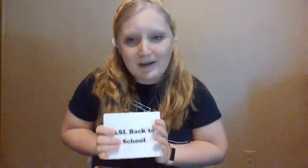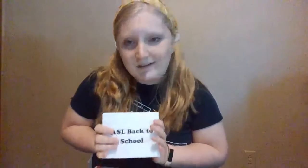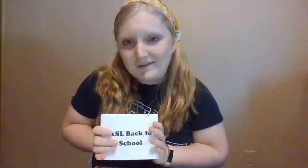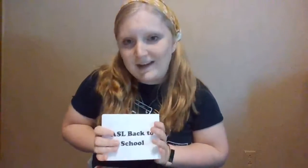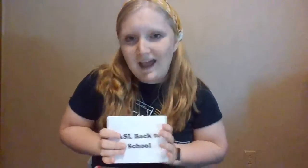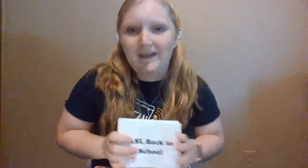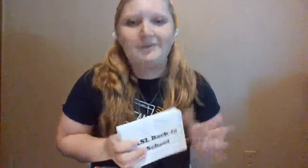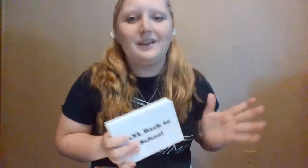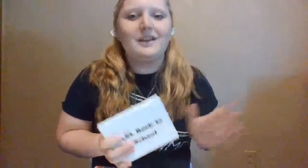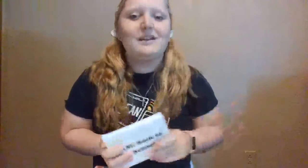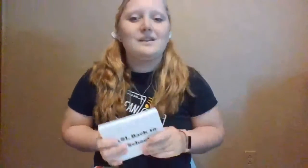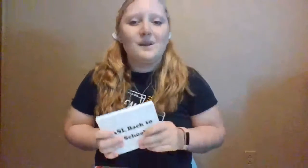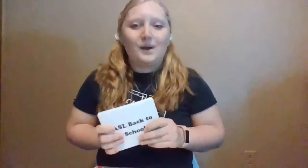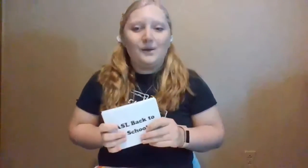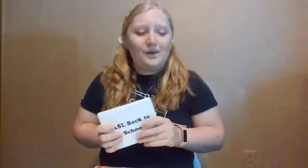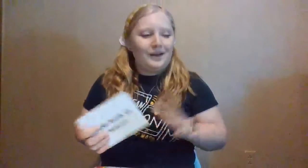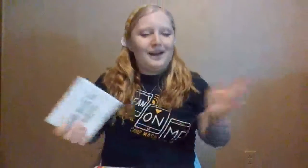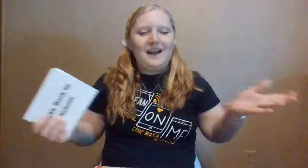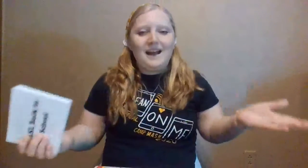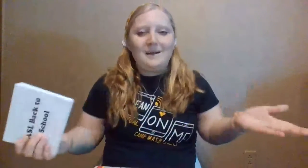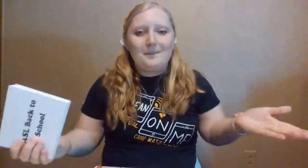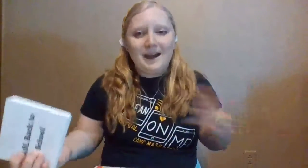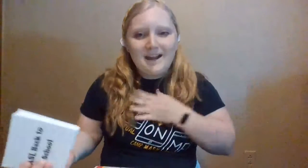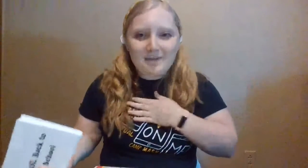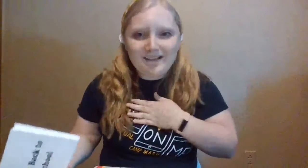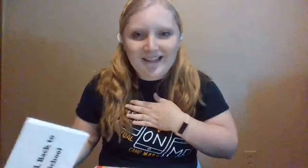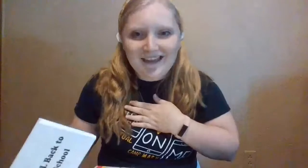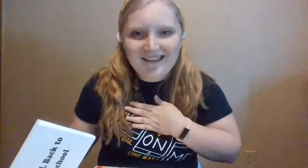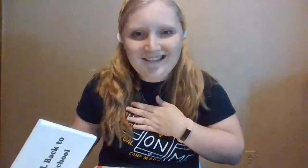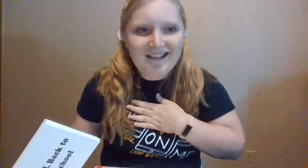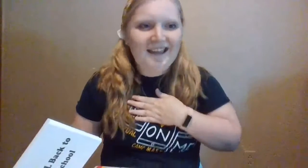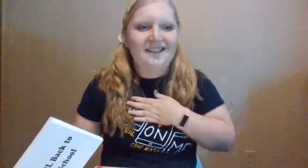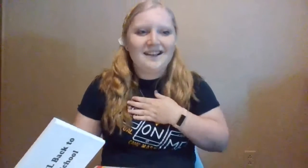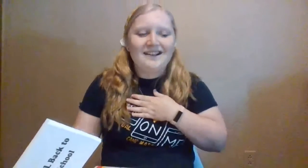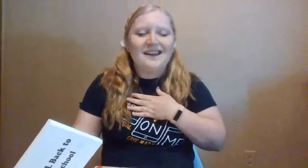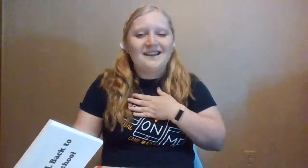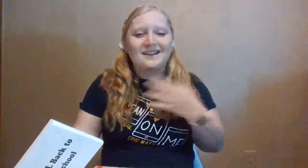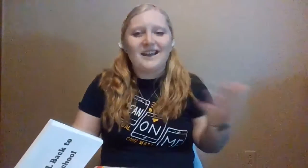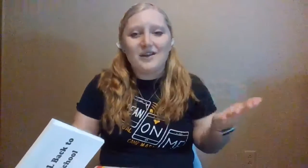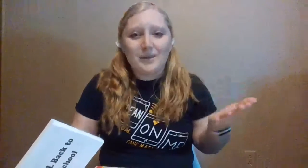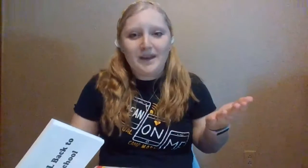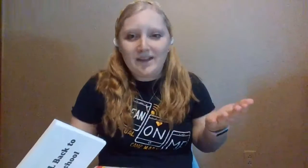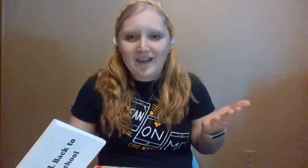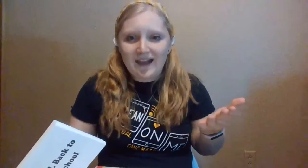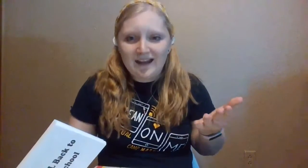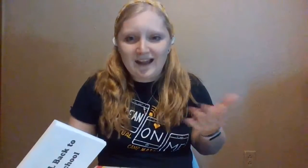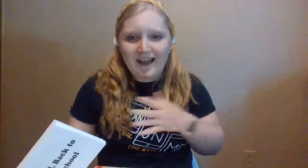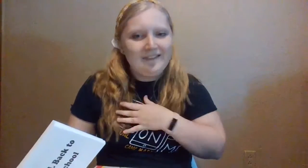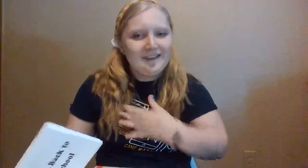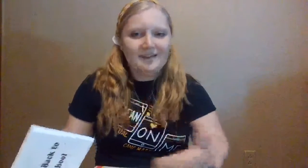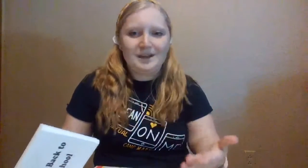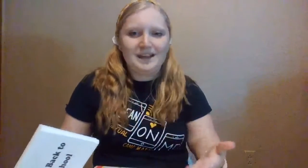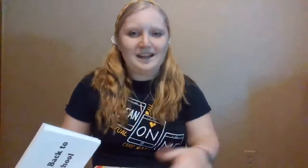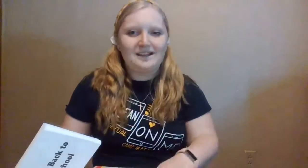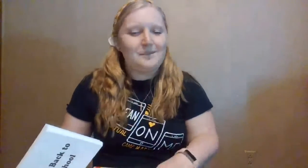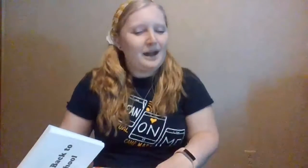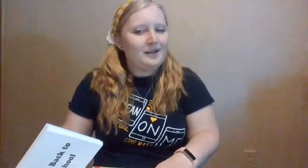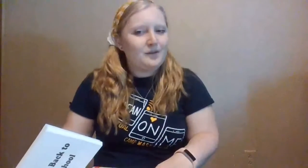going to do today. So, my name is Liz, and this is Get Your Play Online, and this week is back to